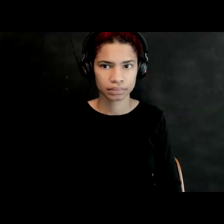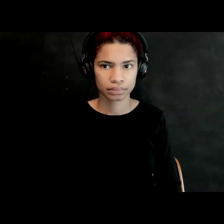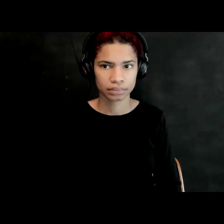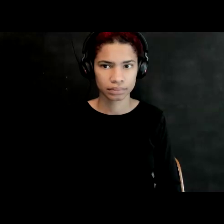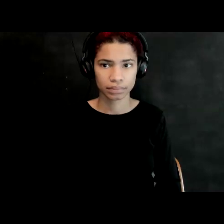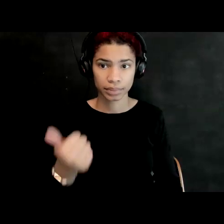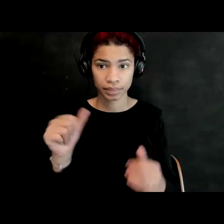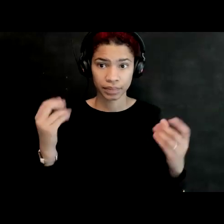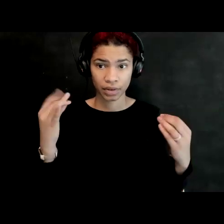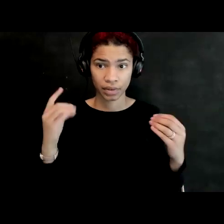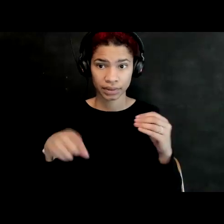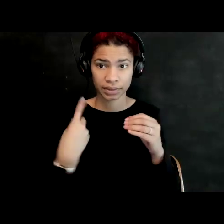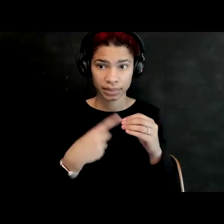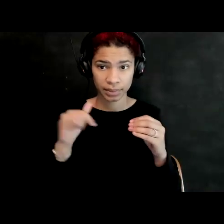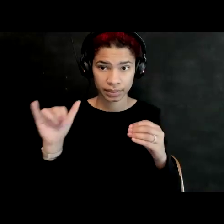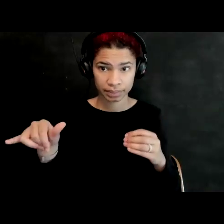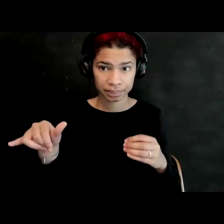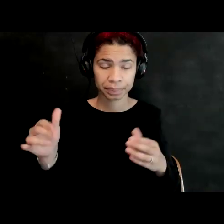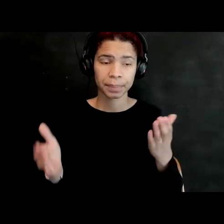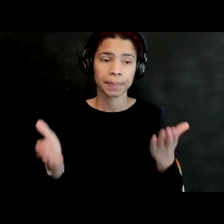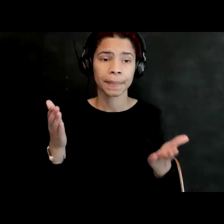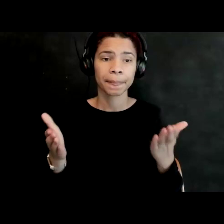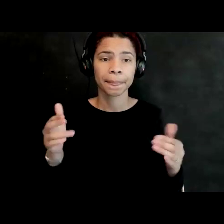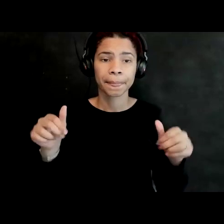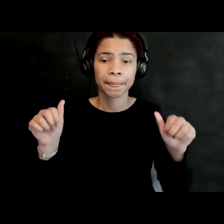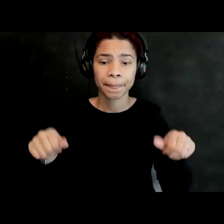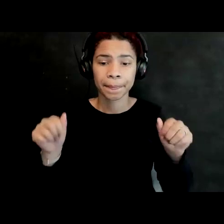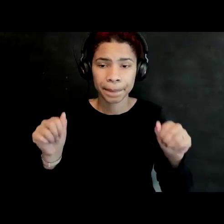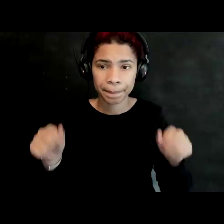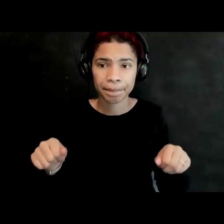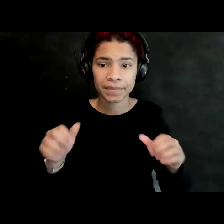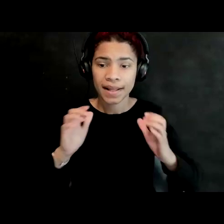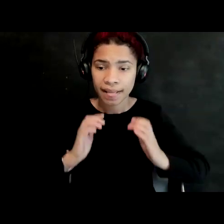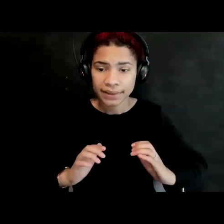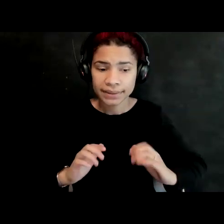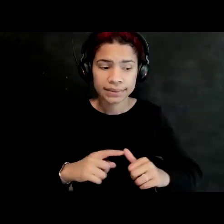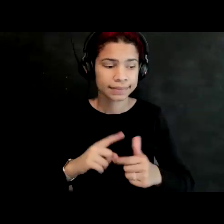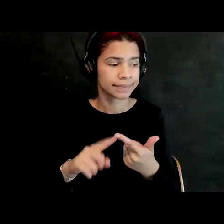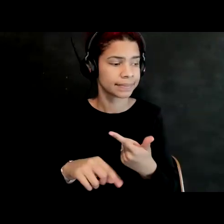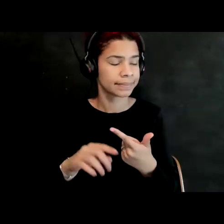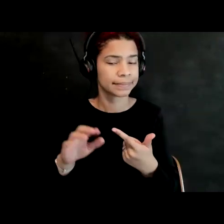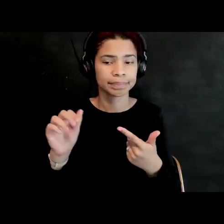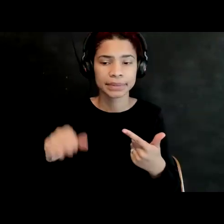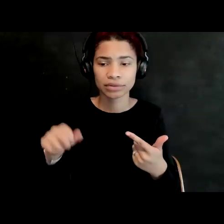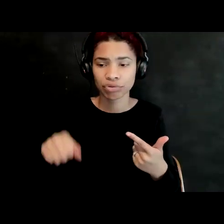Any thoughts of that? Maybe potential client, potential